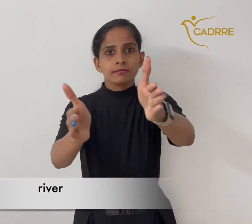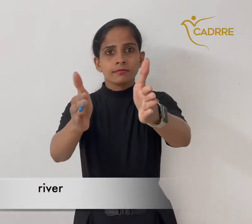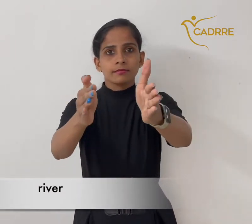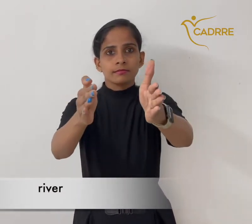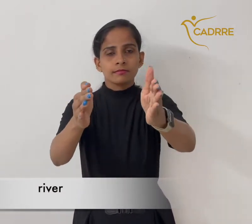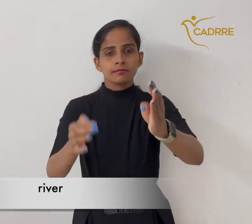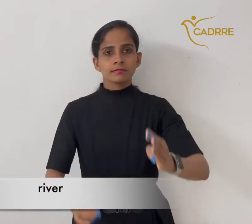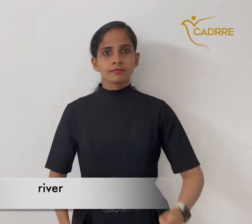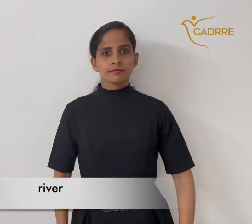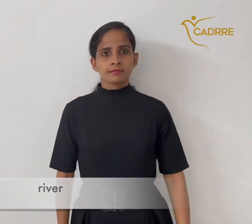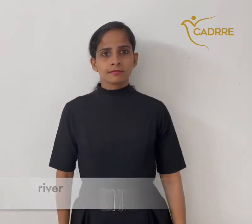river,